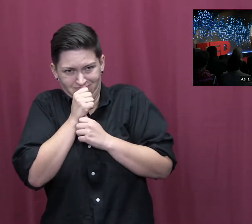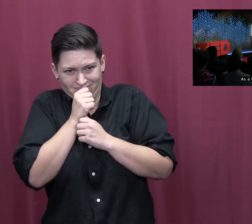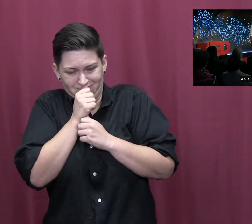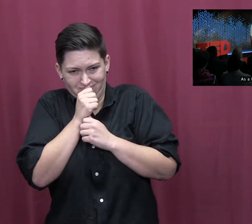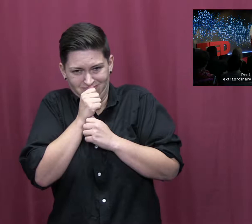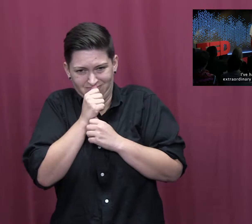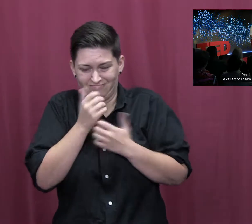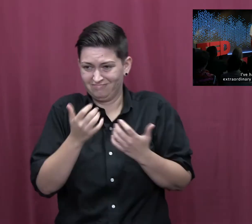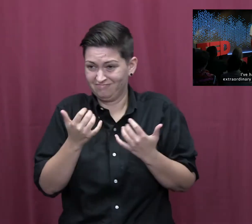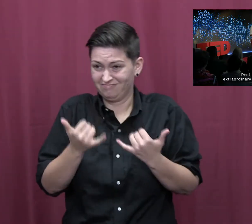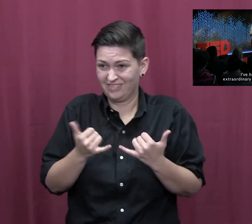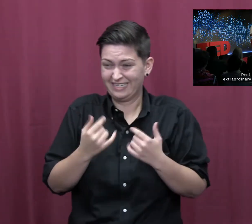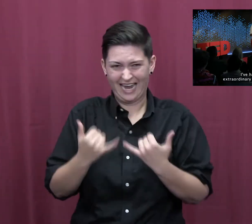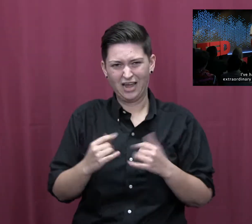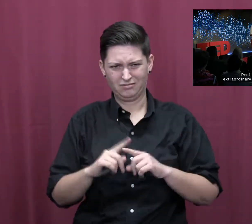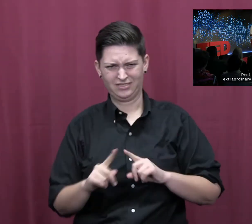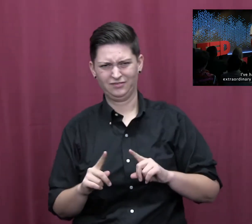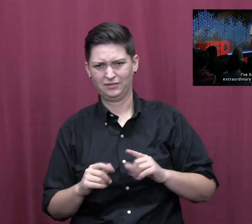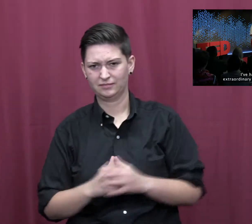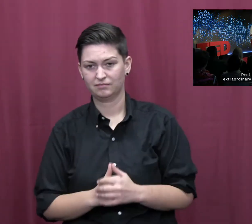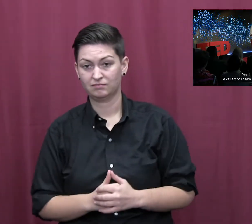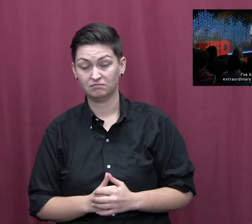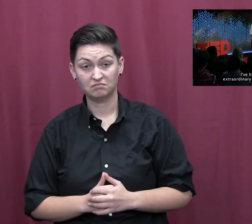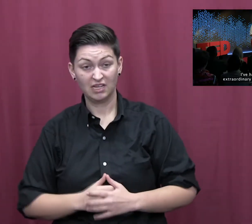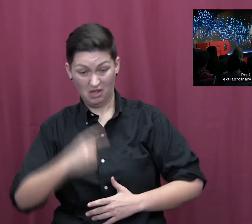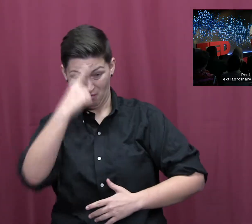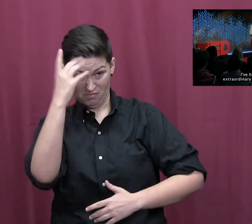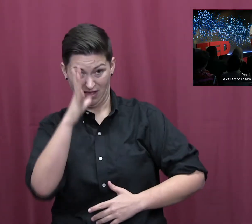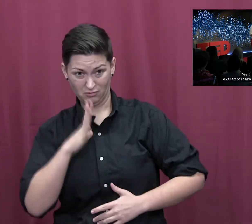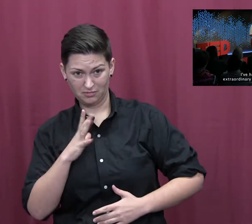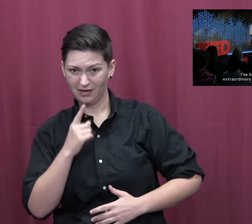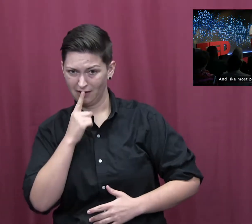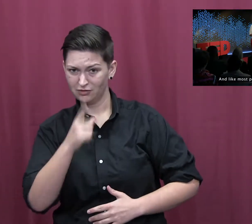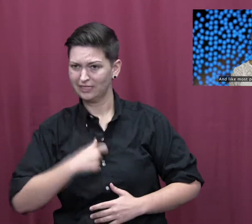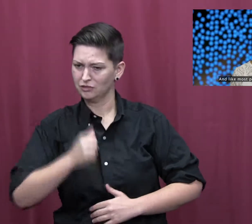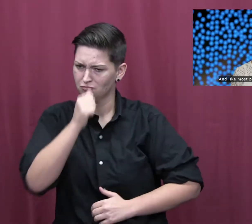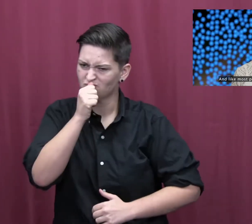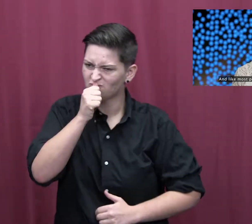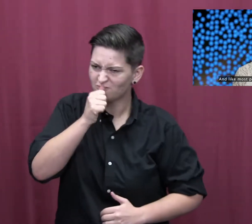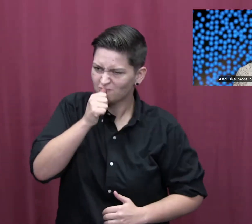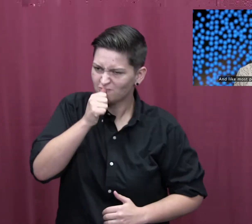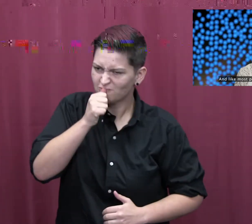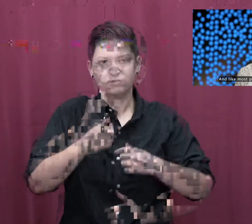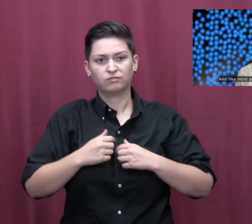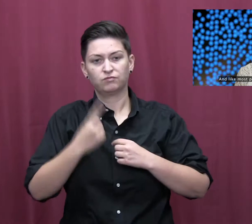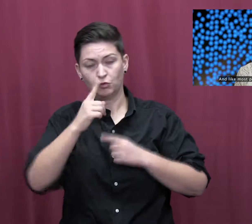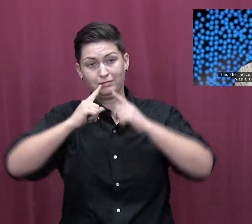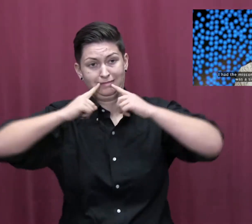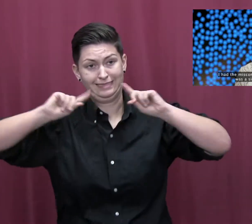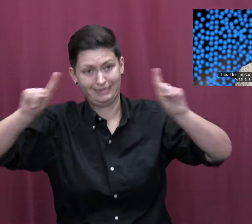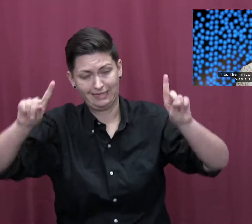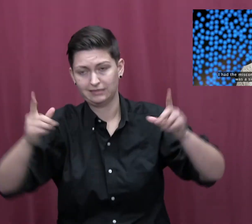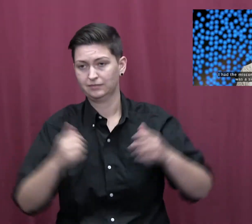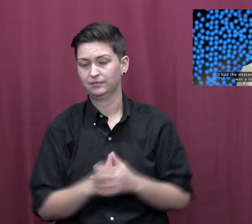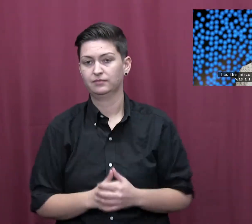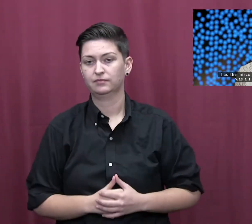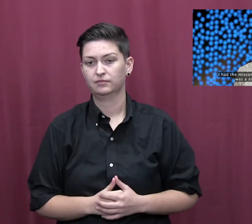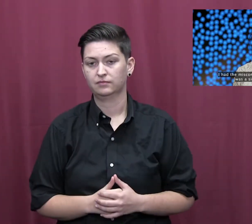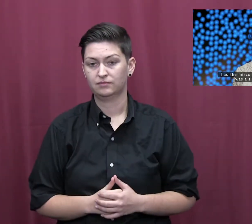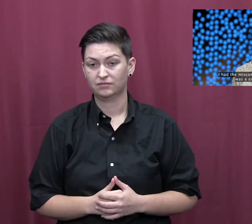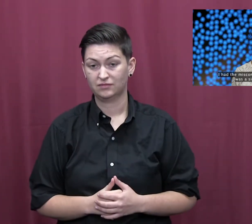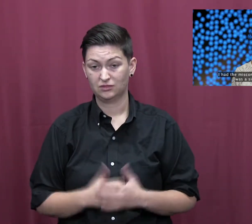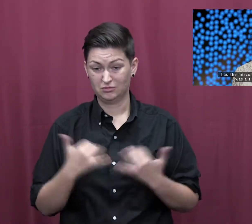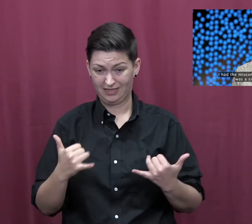woman, I've had to develop extraordinary resilience to succeed. And like most people in my community, I had the misconception